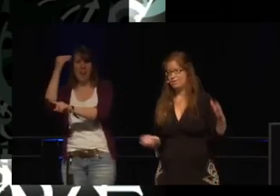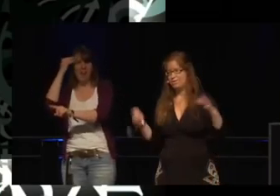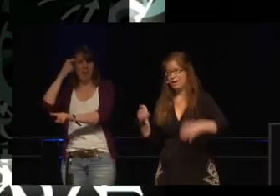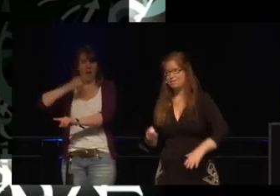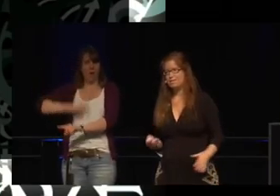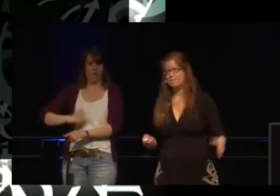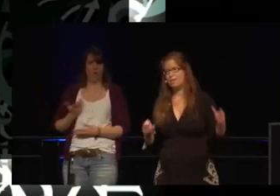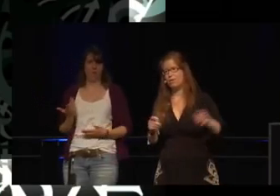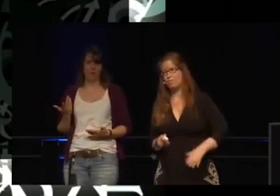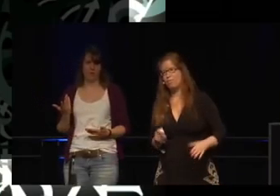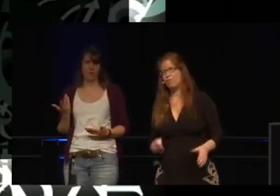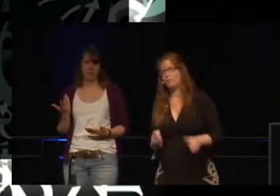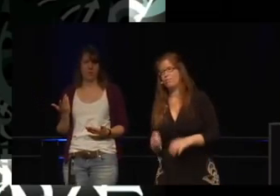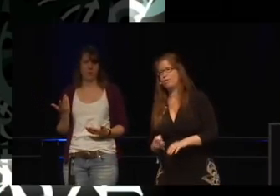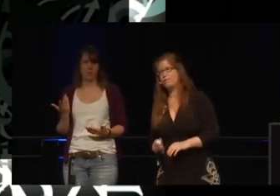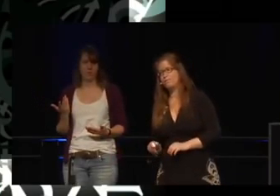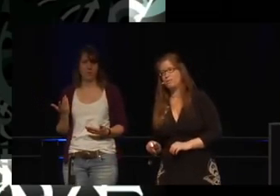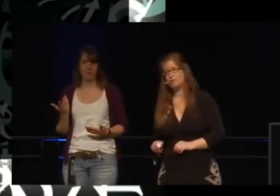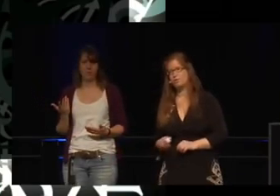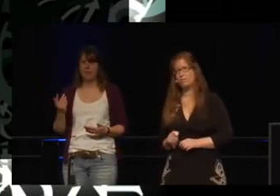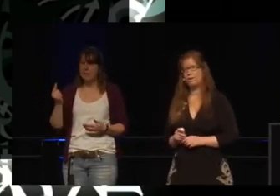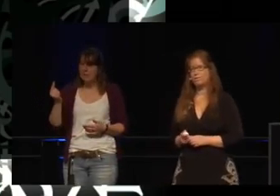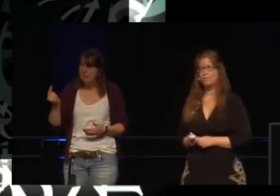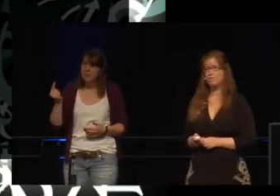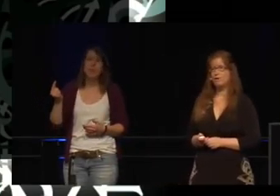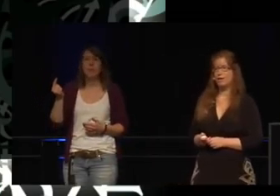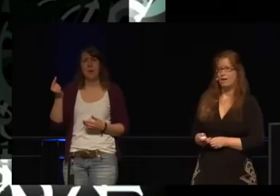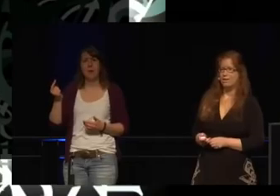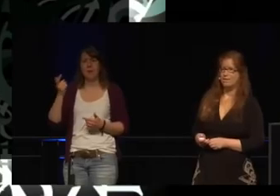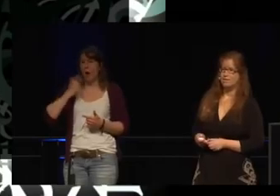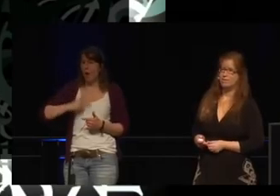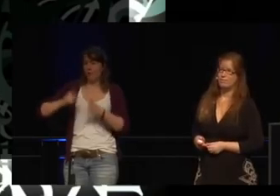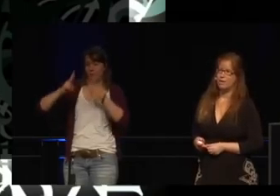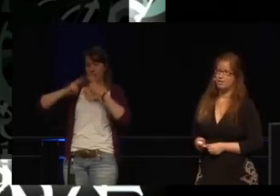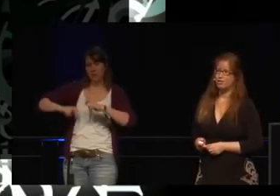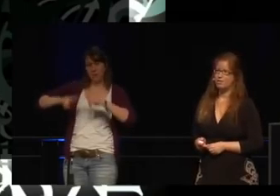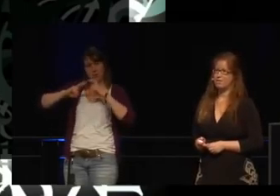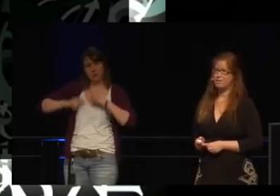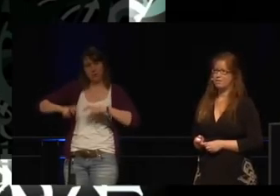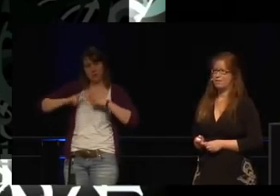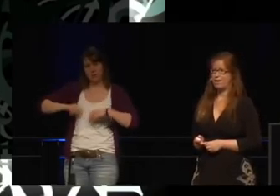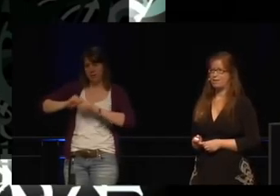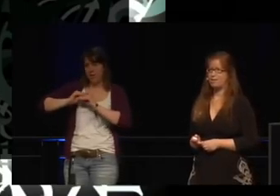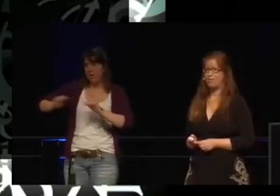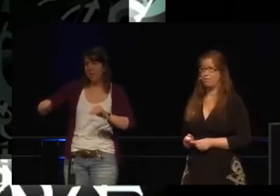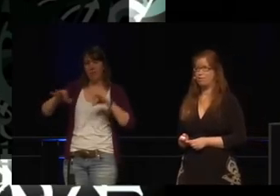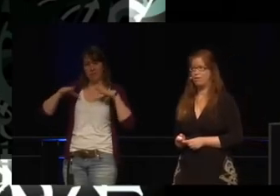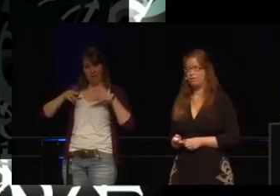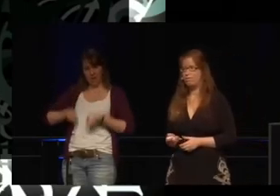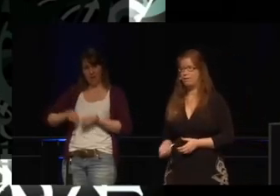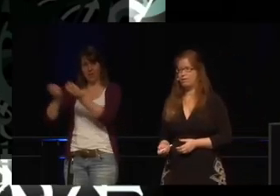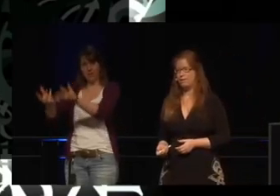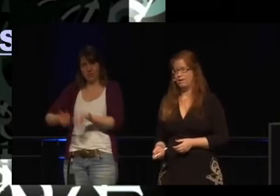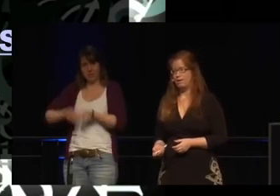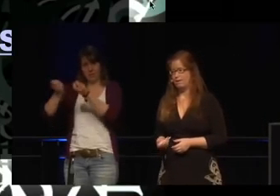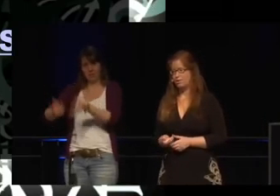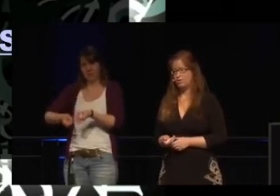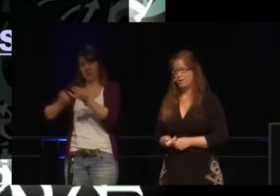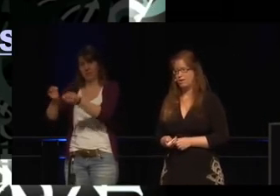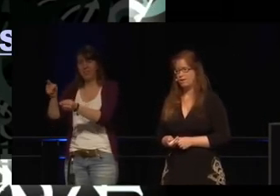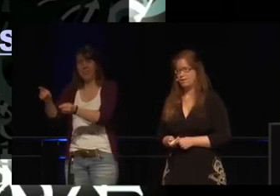to buy and stuff like that. But that's how they learn a lot about the user's habits